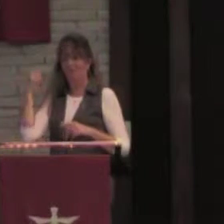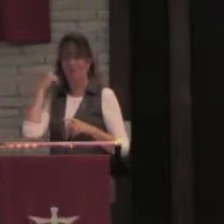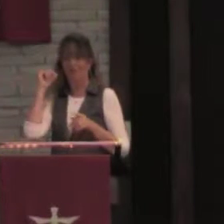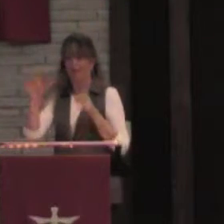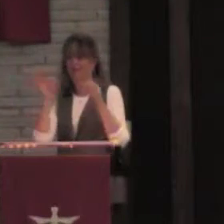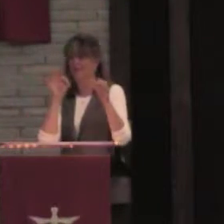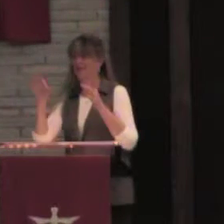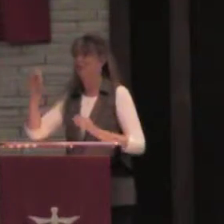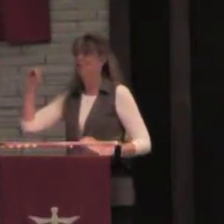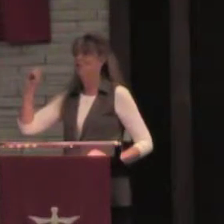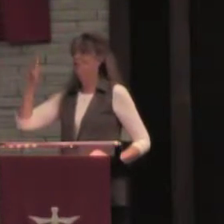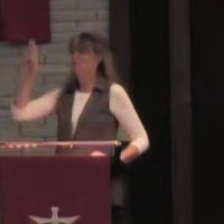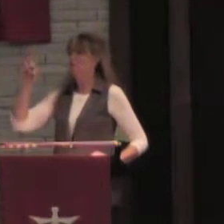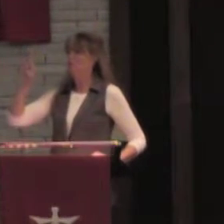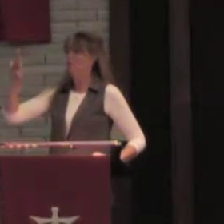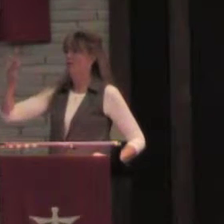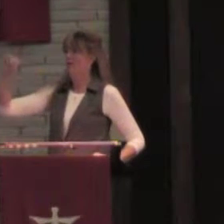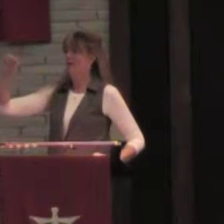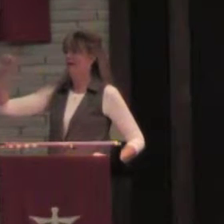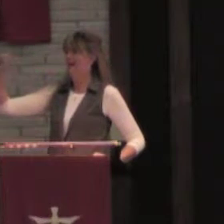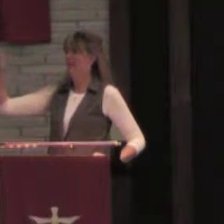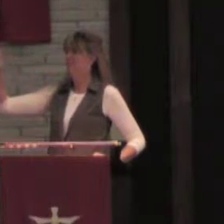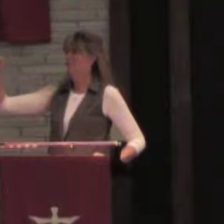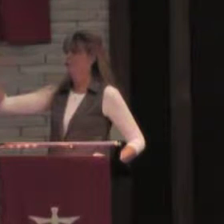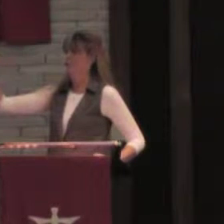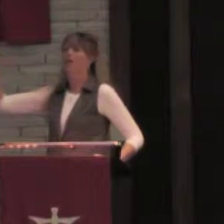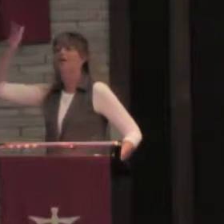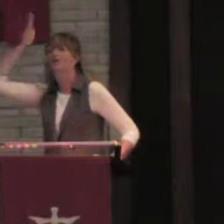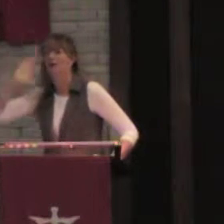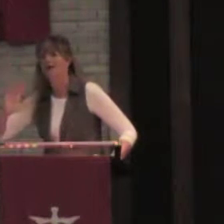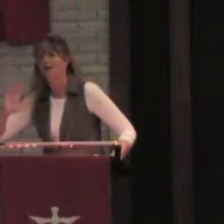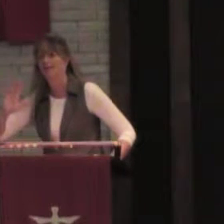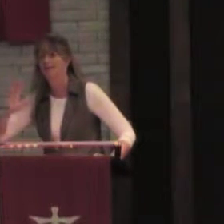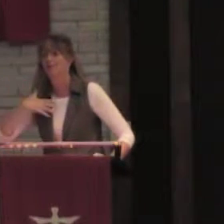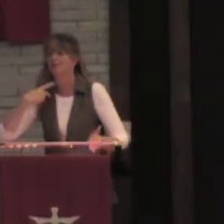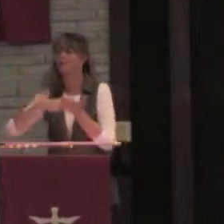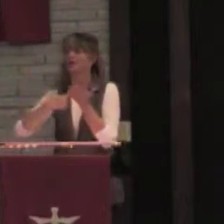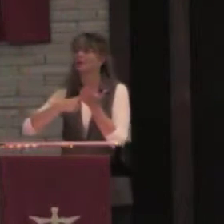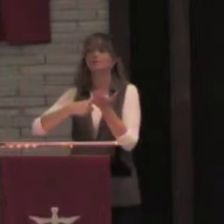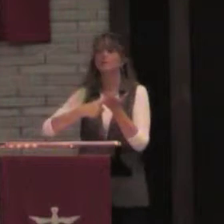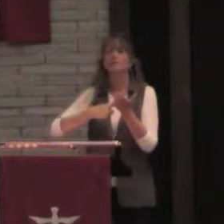Have you heard that word before? I'm going to explain it. Supernatural God.